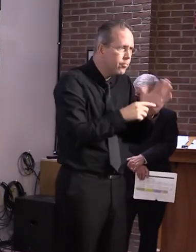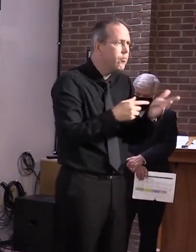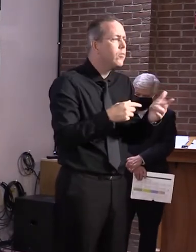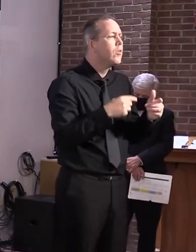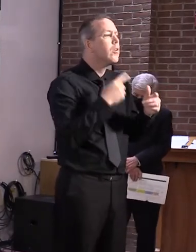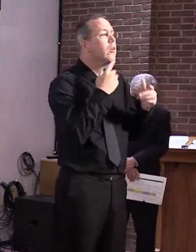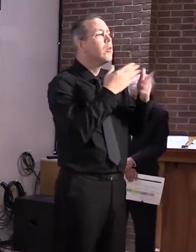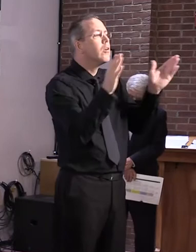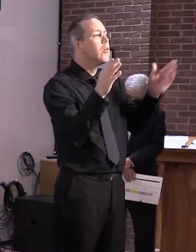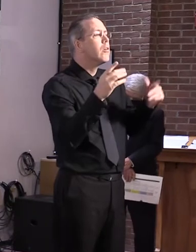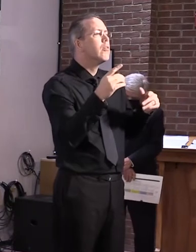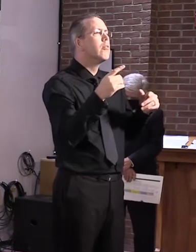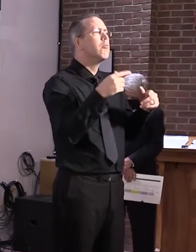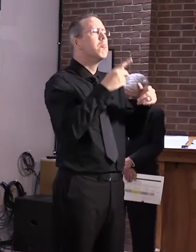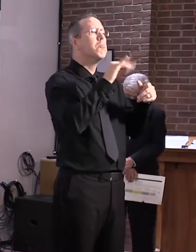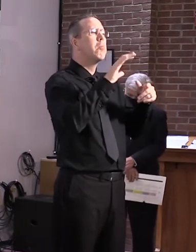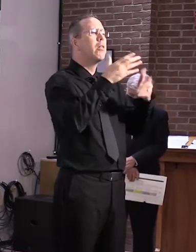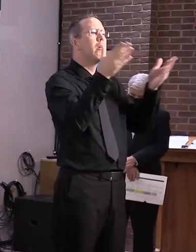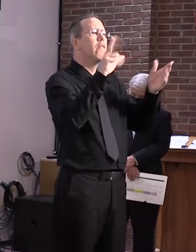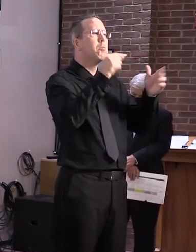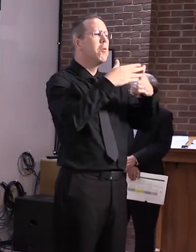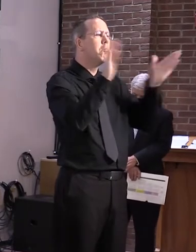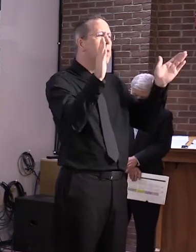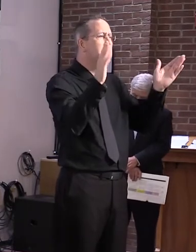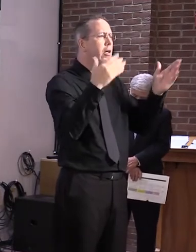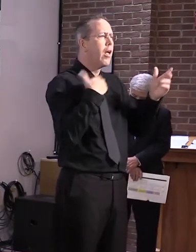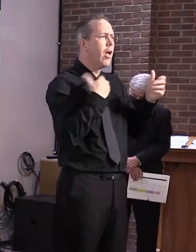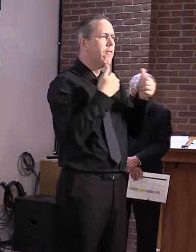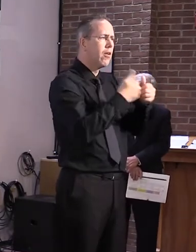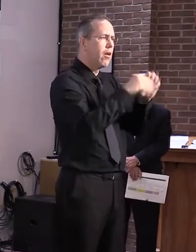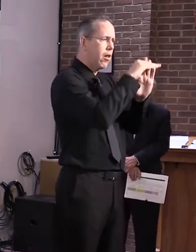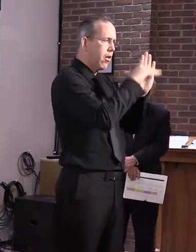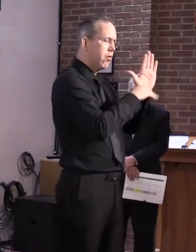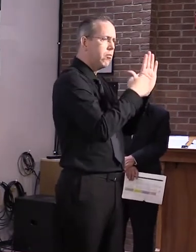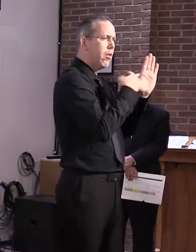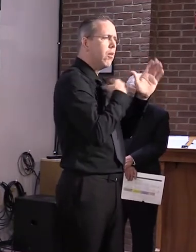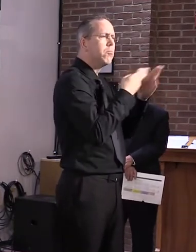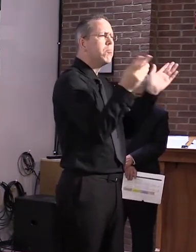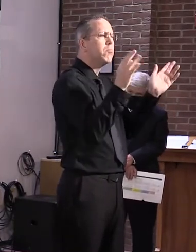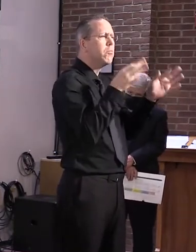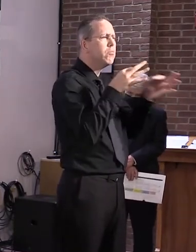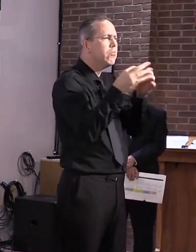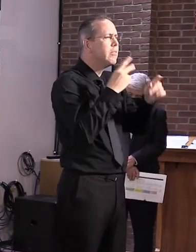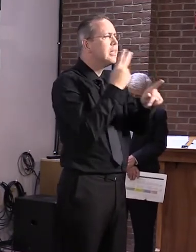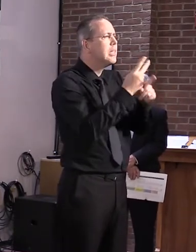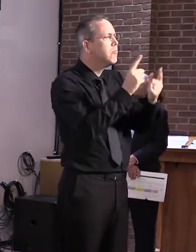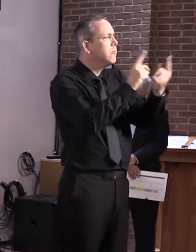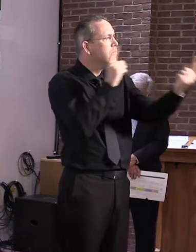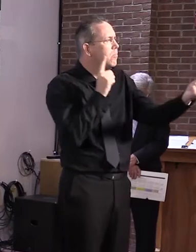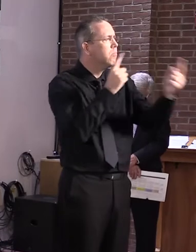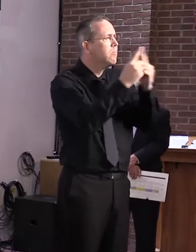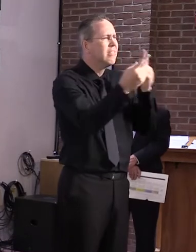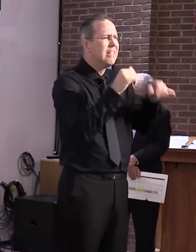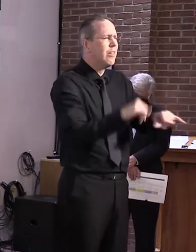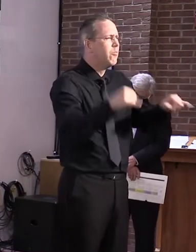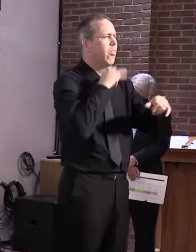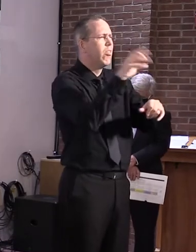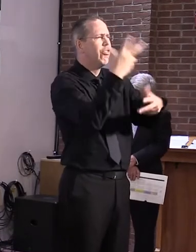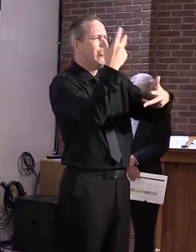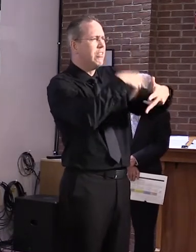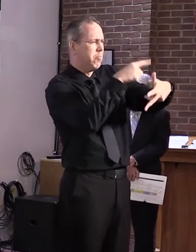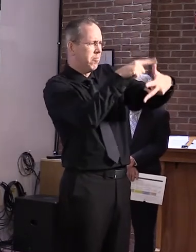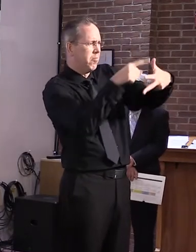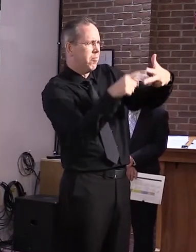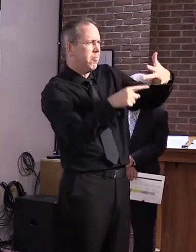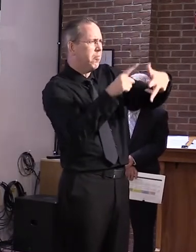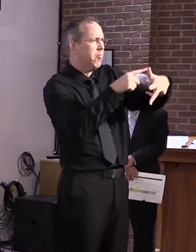it's good guidance, and I want people to wear masks when they can't separate themselves, physically separate themselves from others. And I think